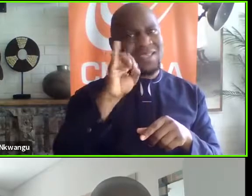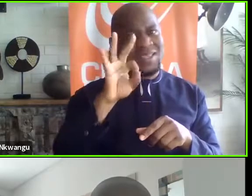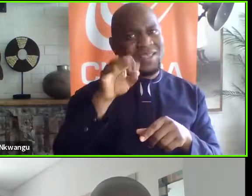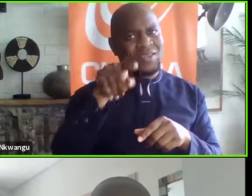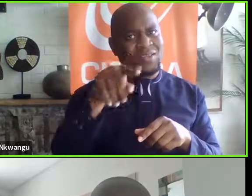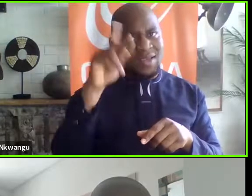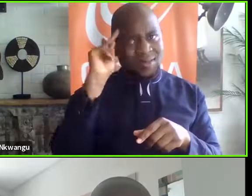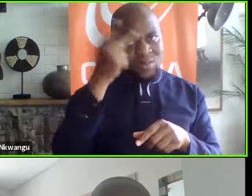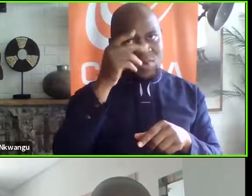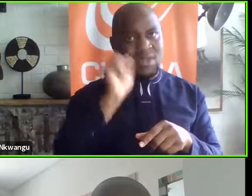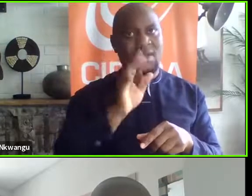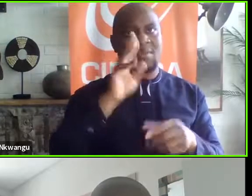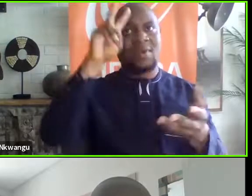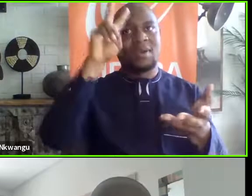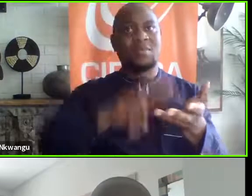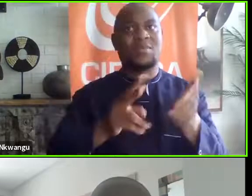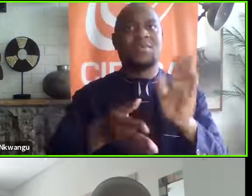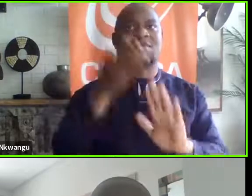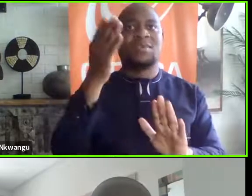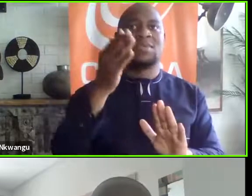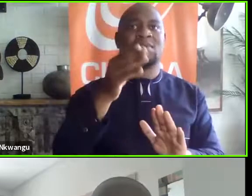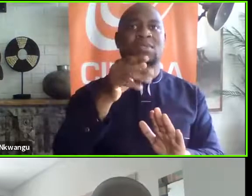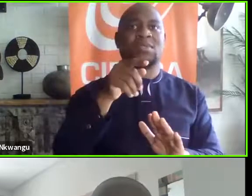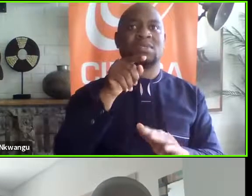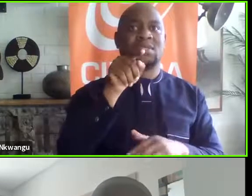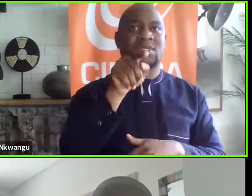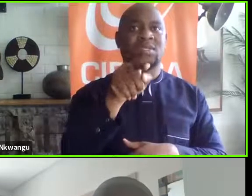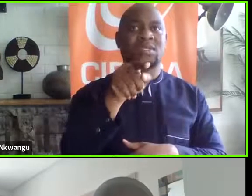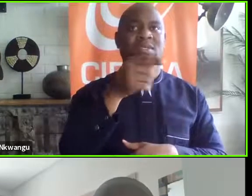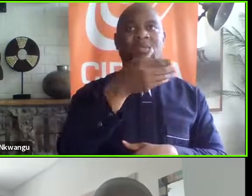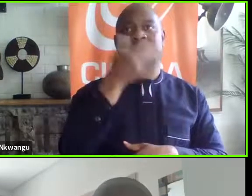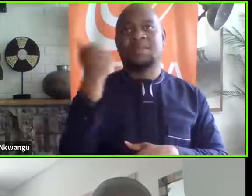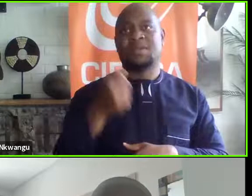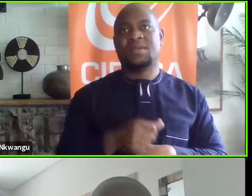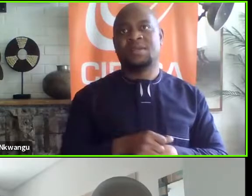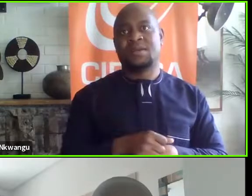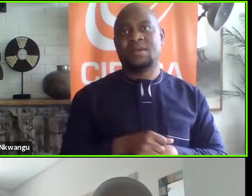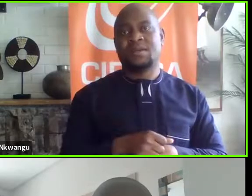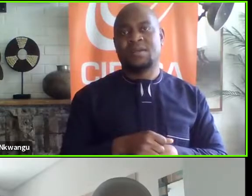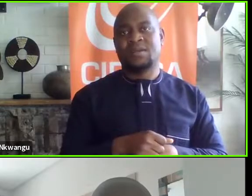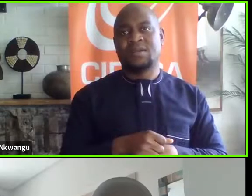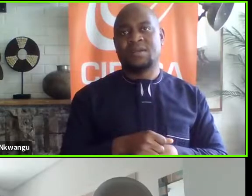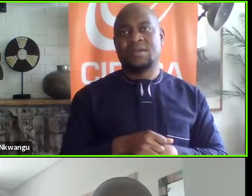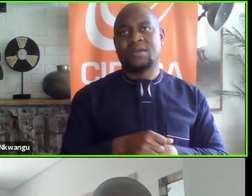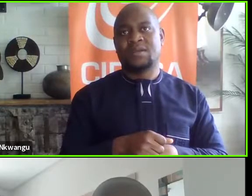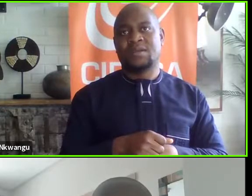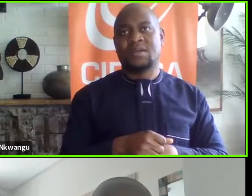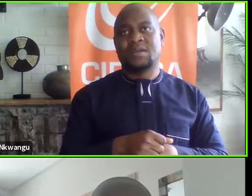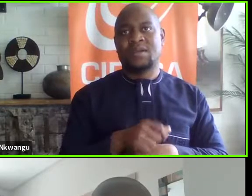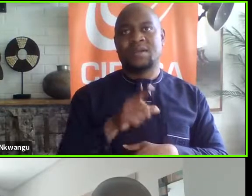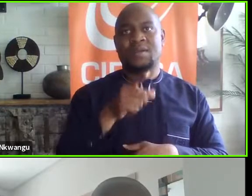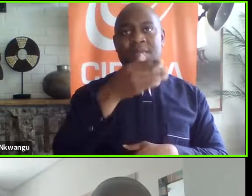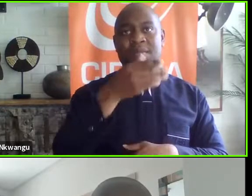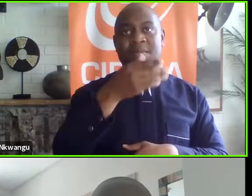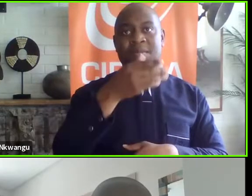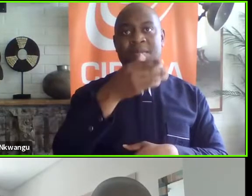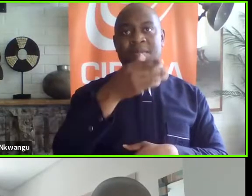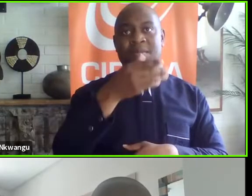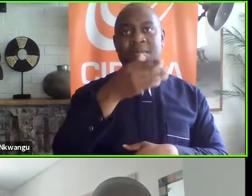accessibility of information, especially for us, the deaf people. Because we really need this policy to be approved as soon